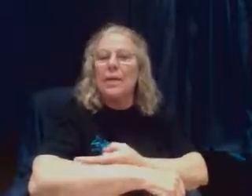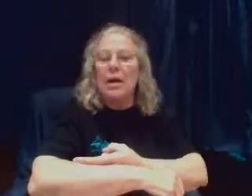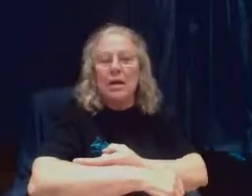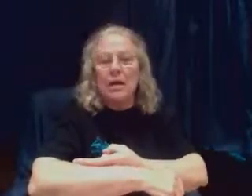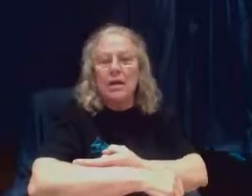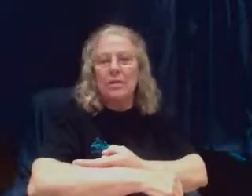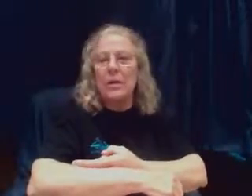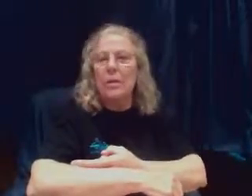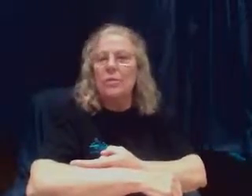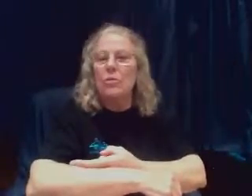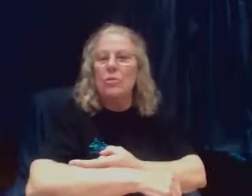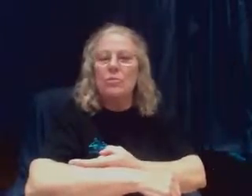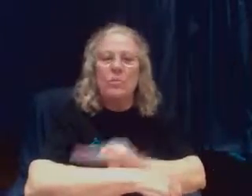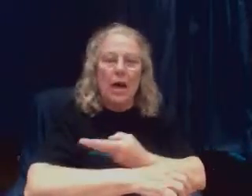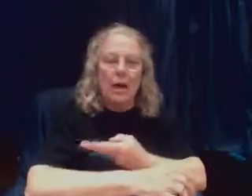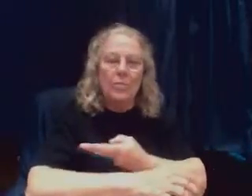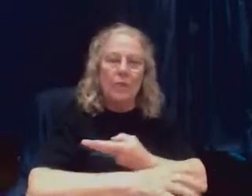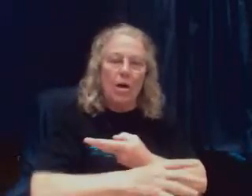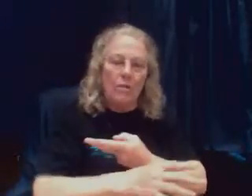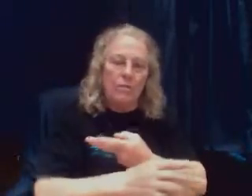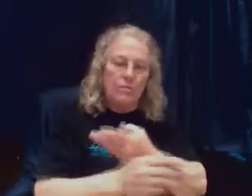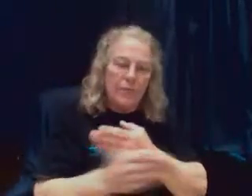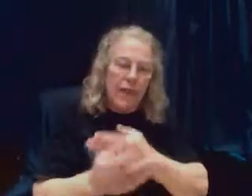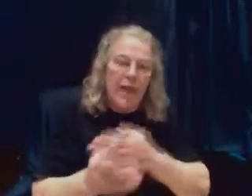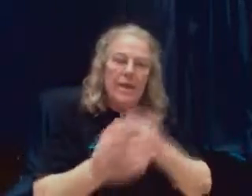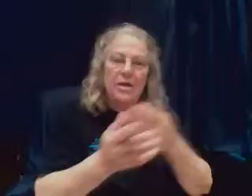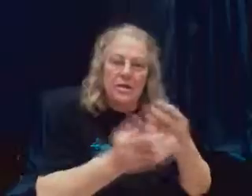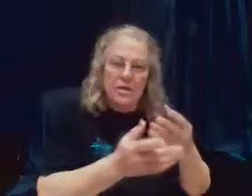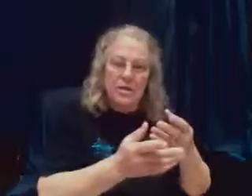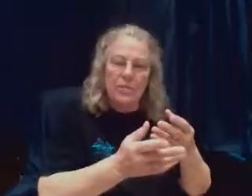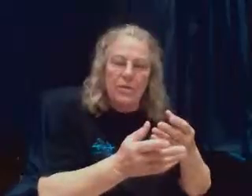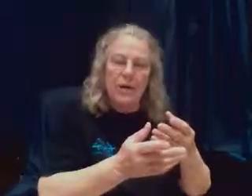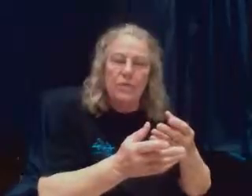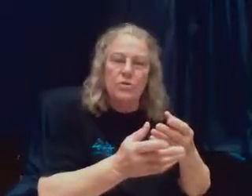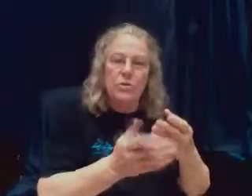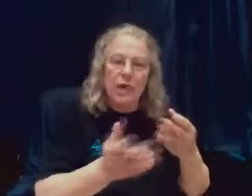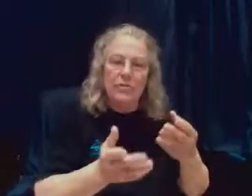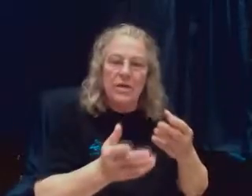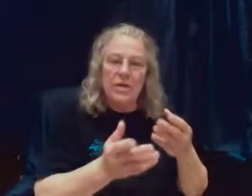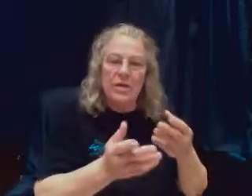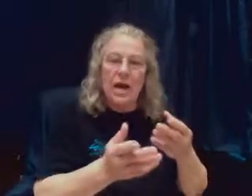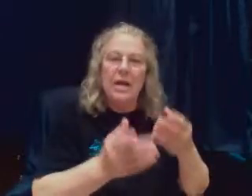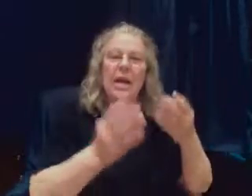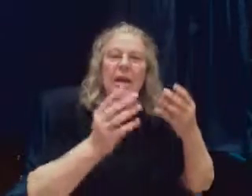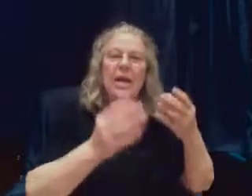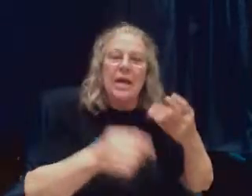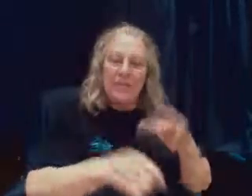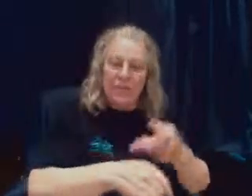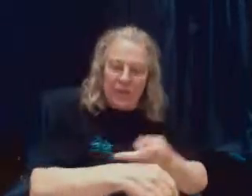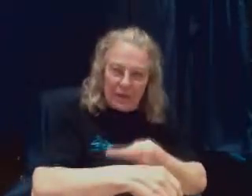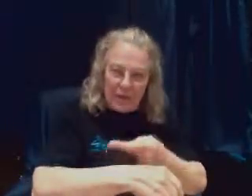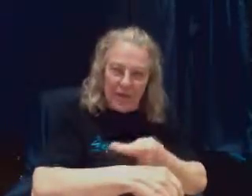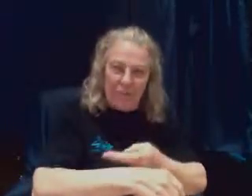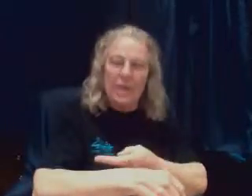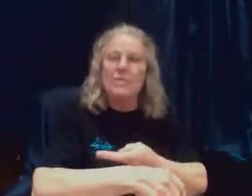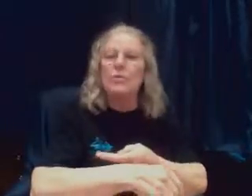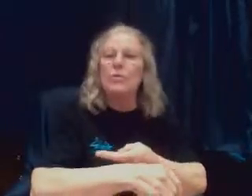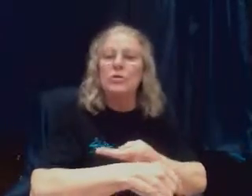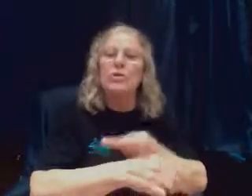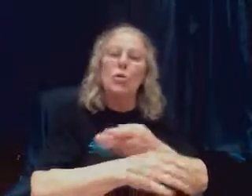Now, anytime you are adding it to something else, you have to decide if the lamb is the person or